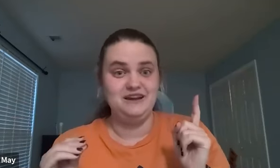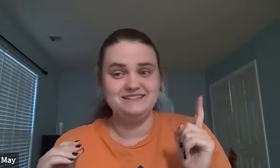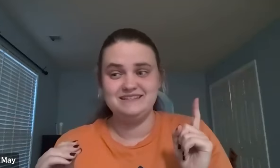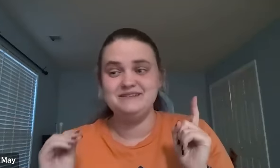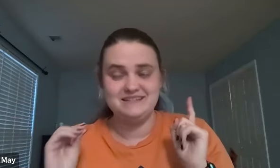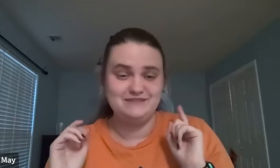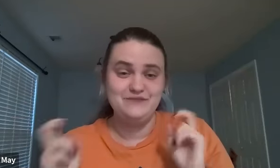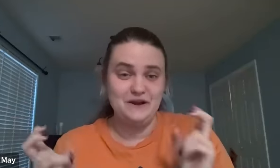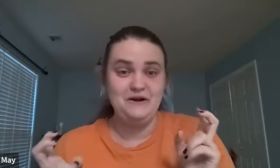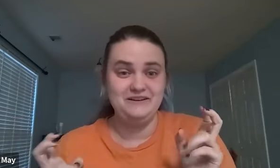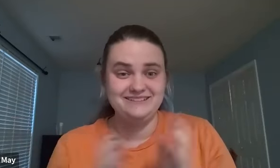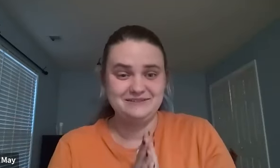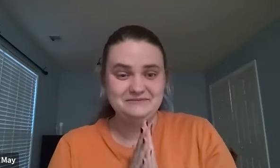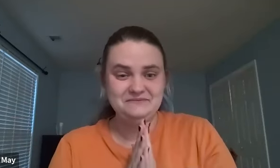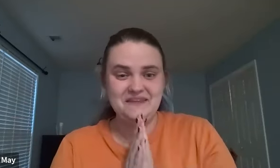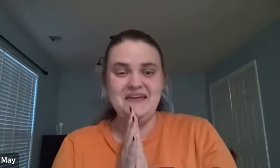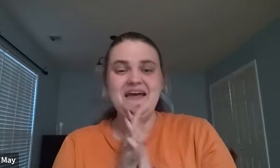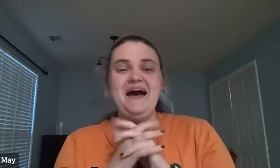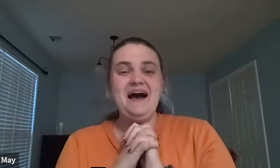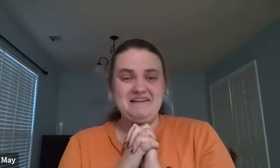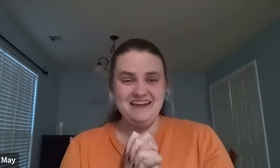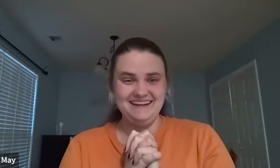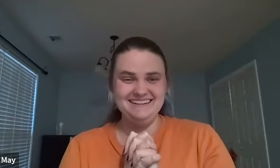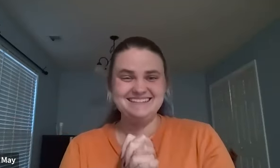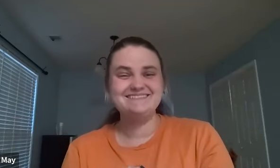guys it, because it's very hard not to. Okay, so